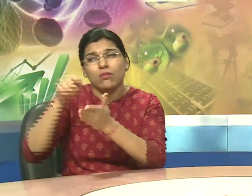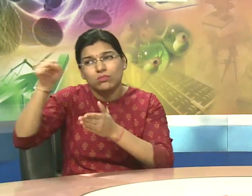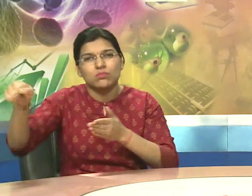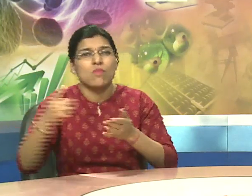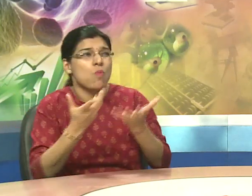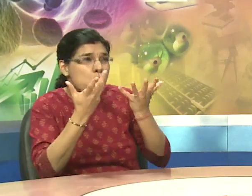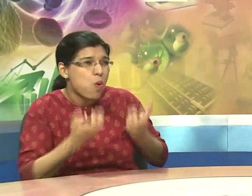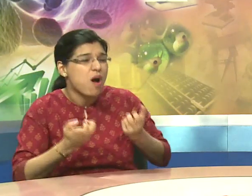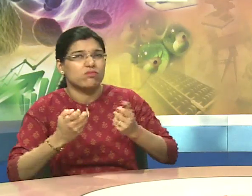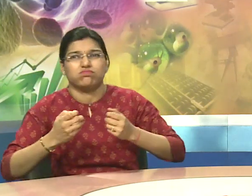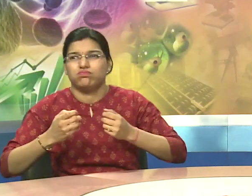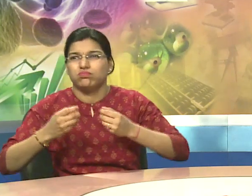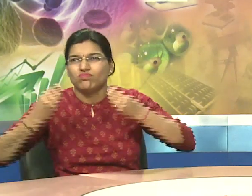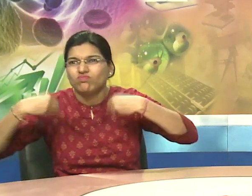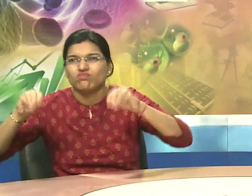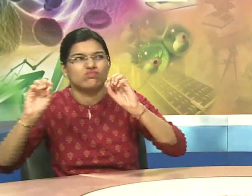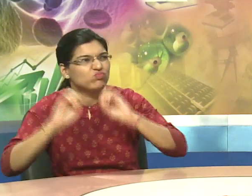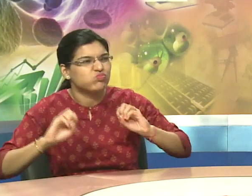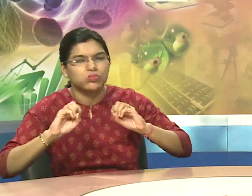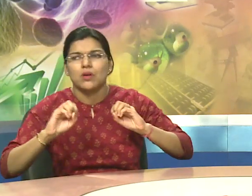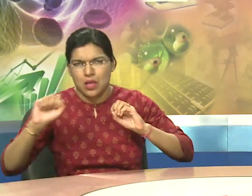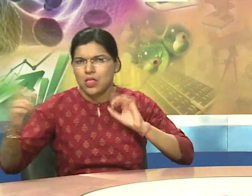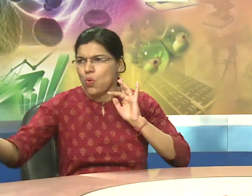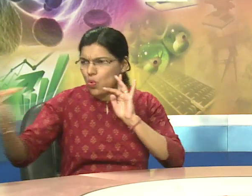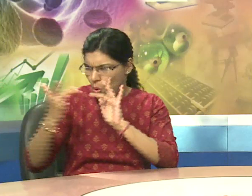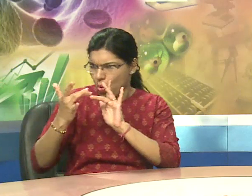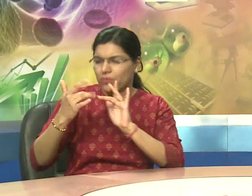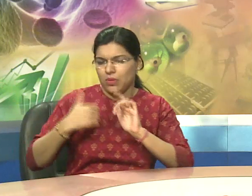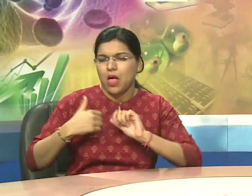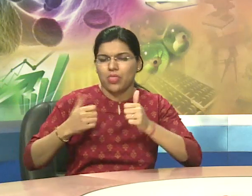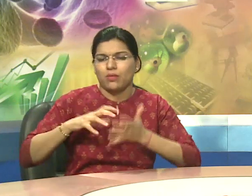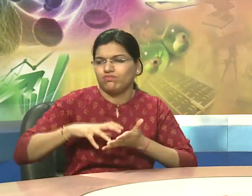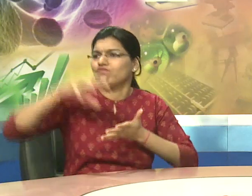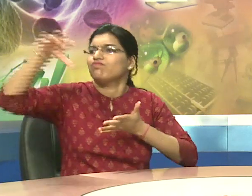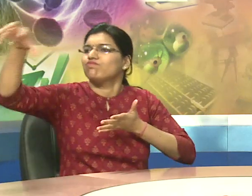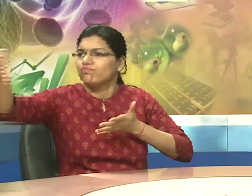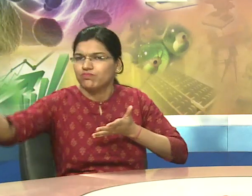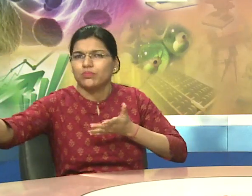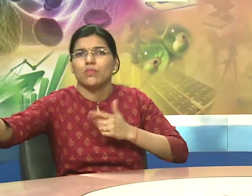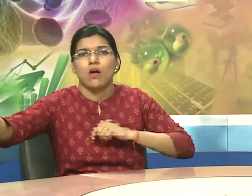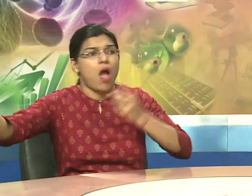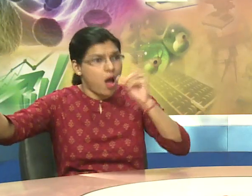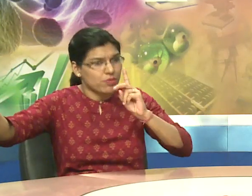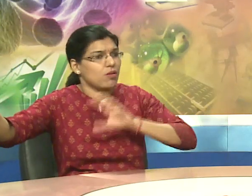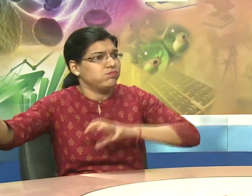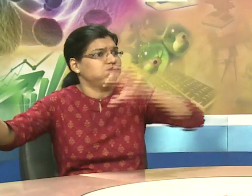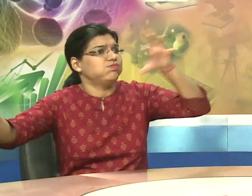a person who want things in village. There is a producer but no